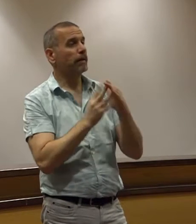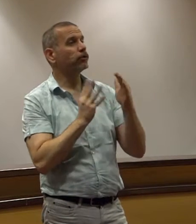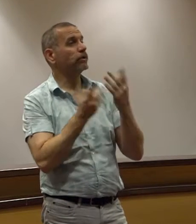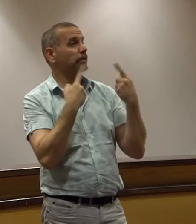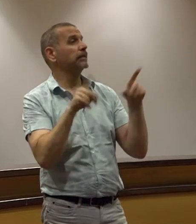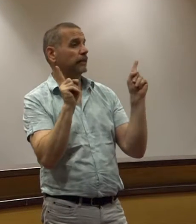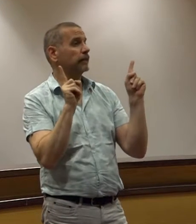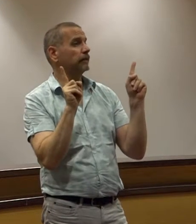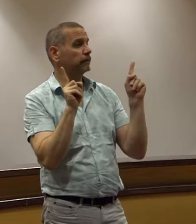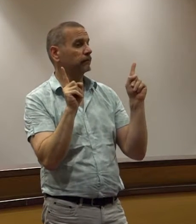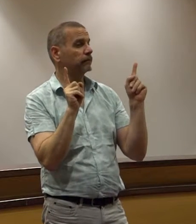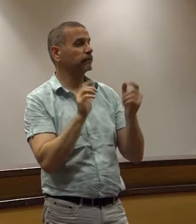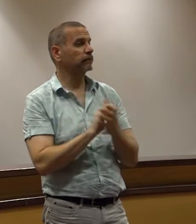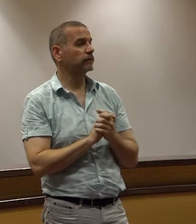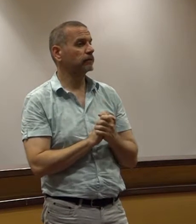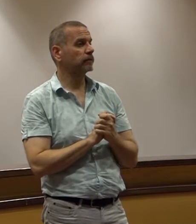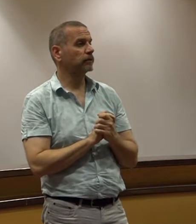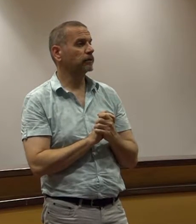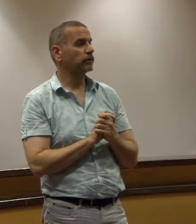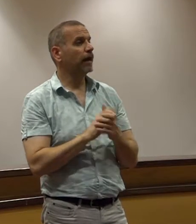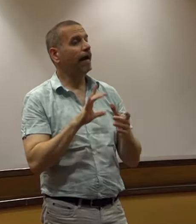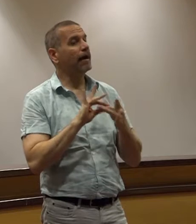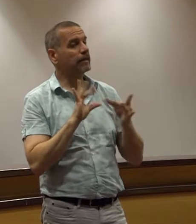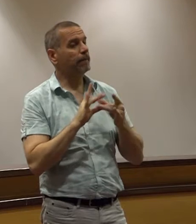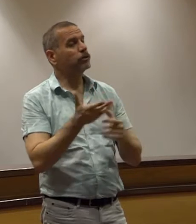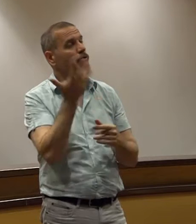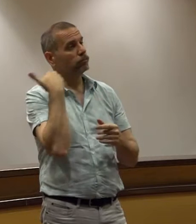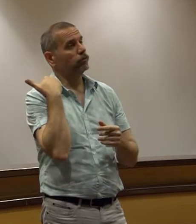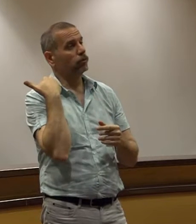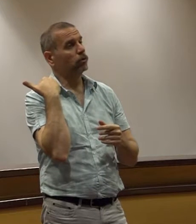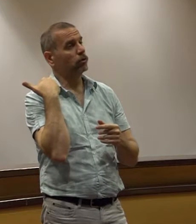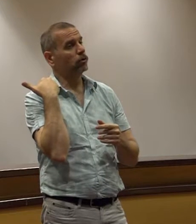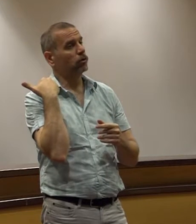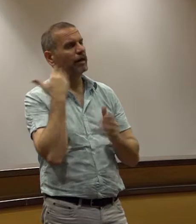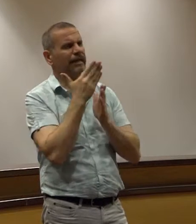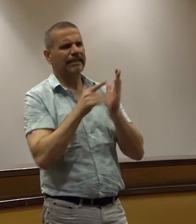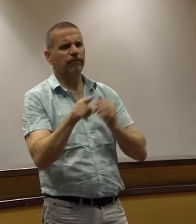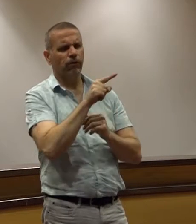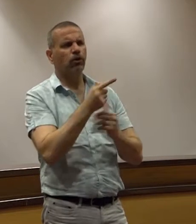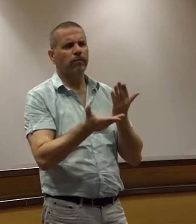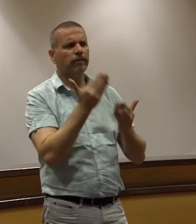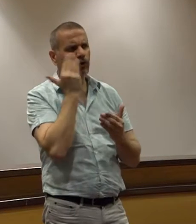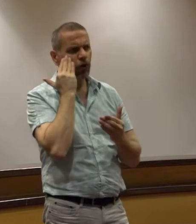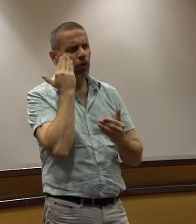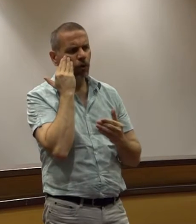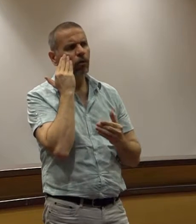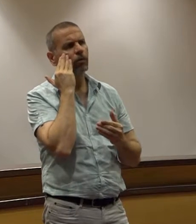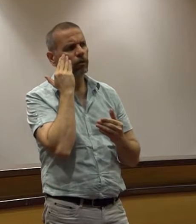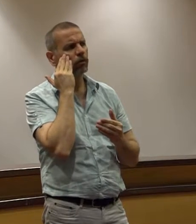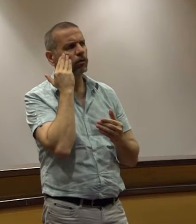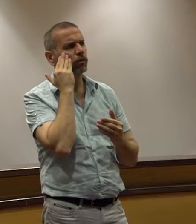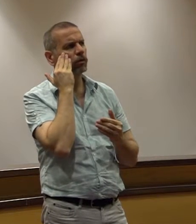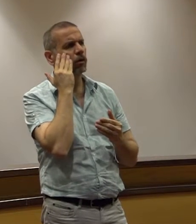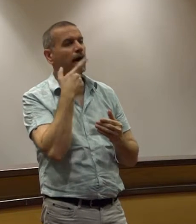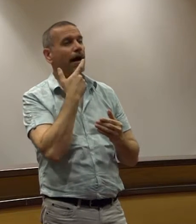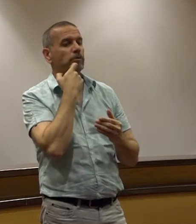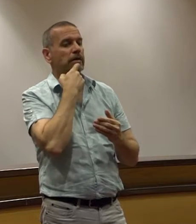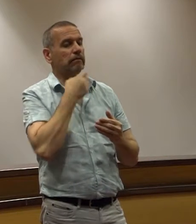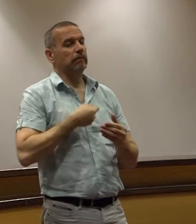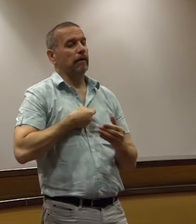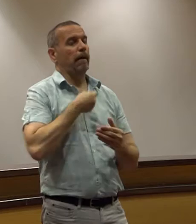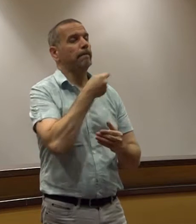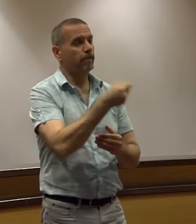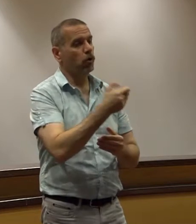succeed. As I mentioned earlier, and as some of you may know, I was recently appointed